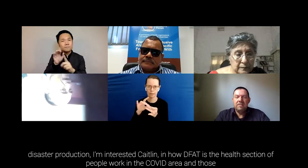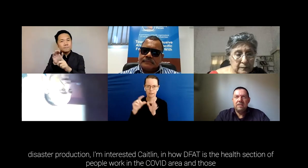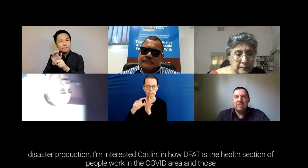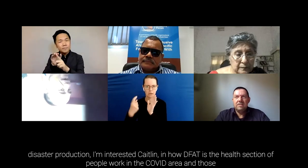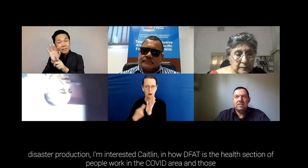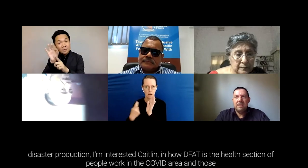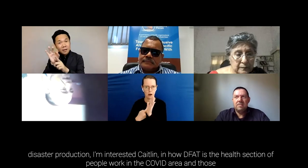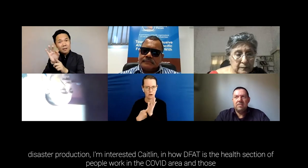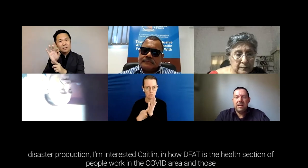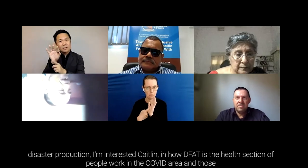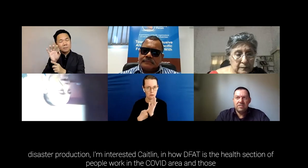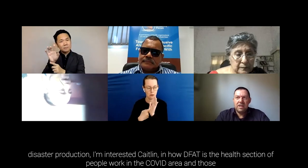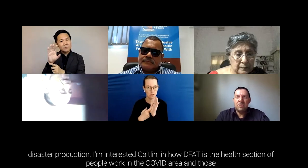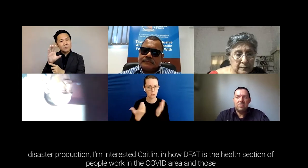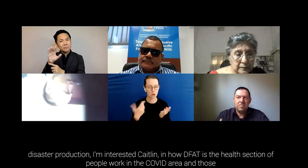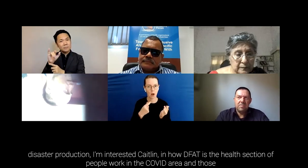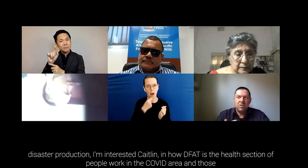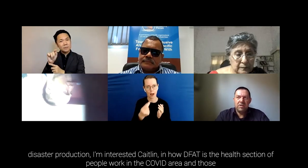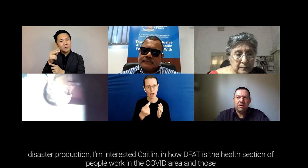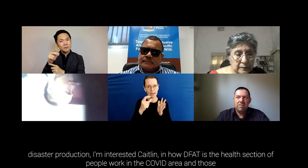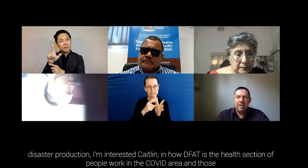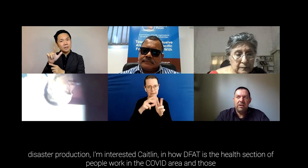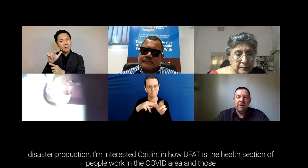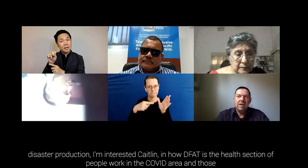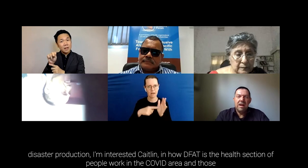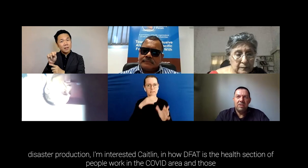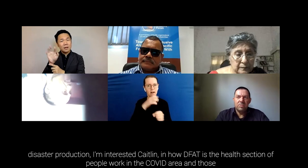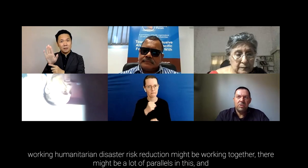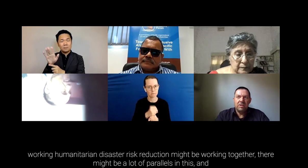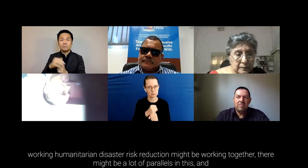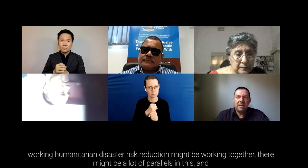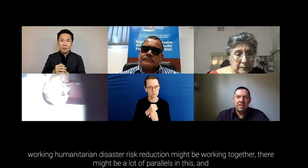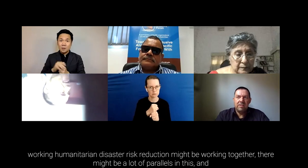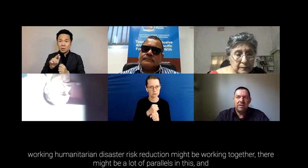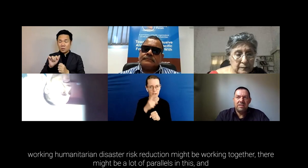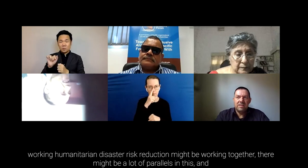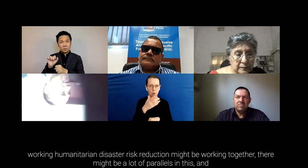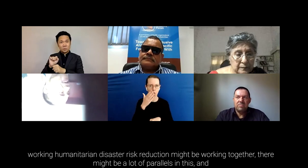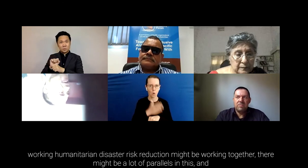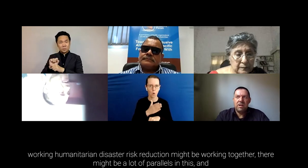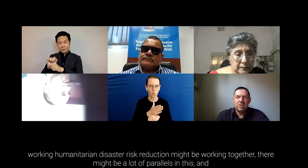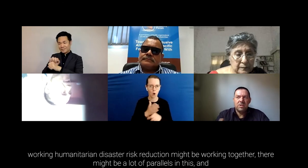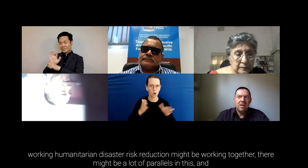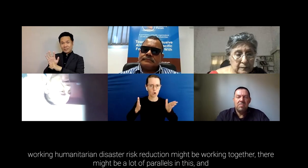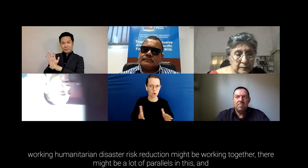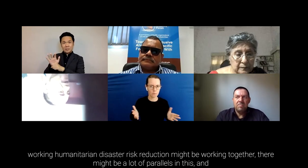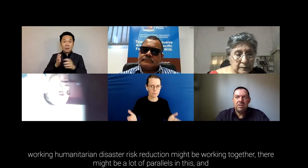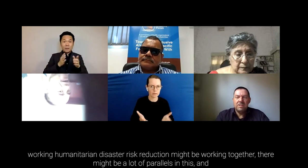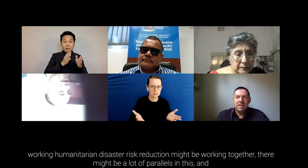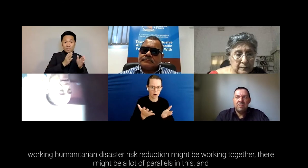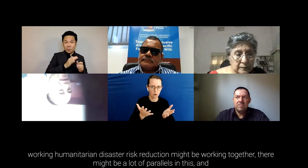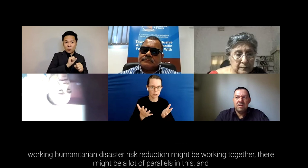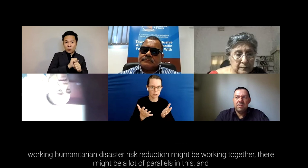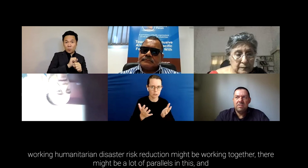DFAT is, the health section and people working in the COVID area and those working on humanitarian and disaster risk reductions might be